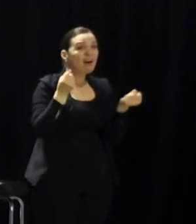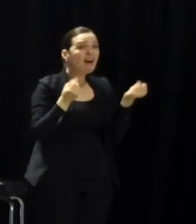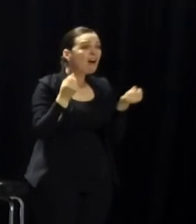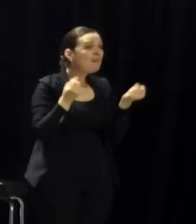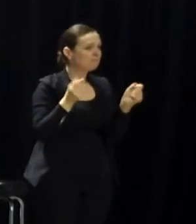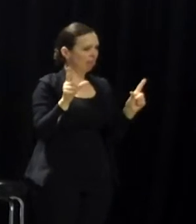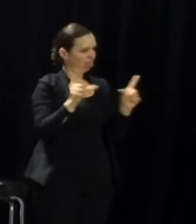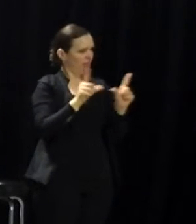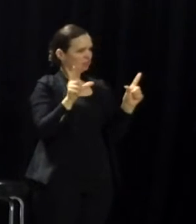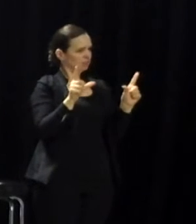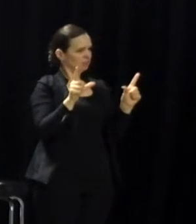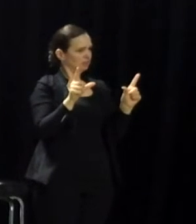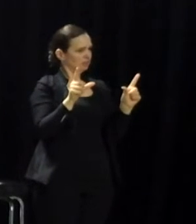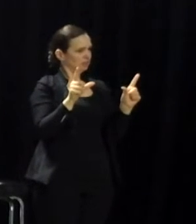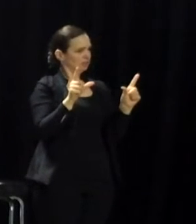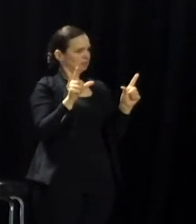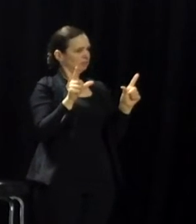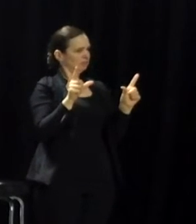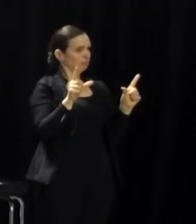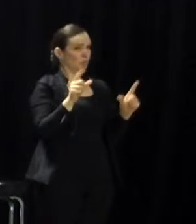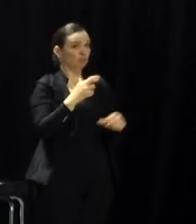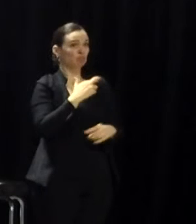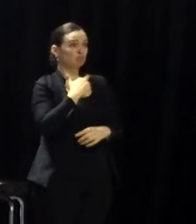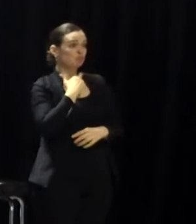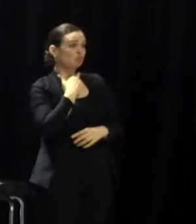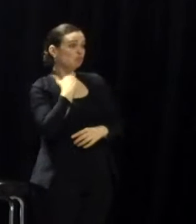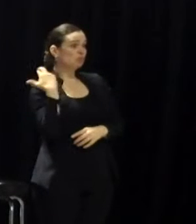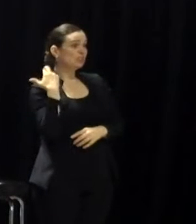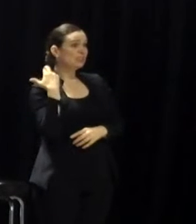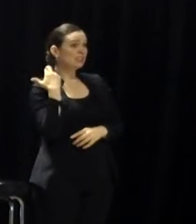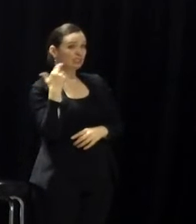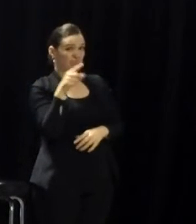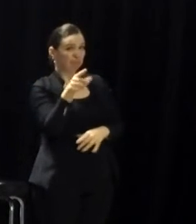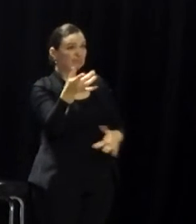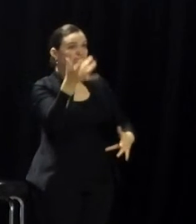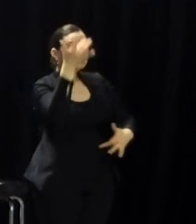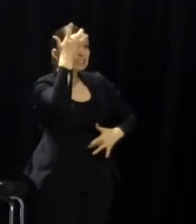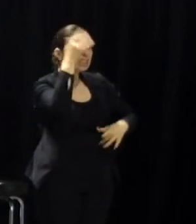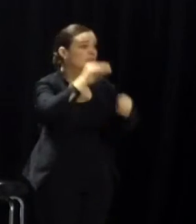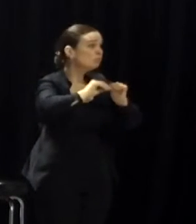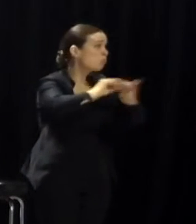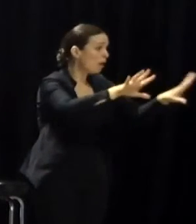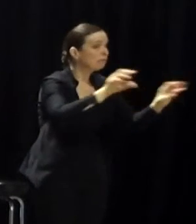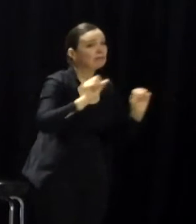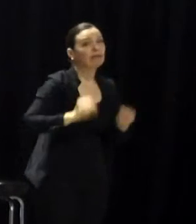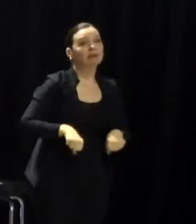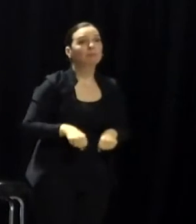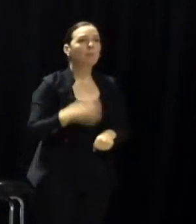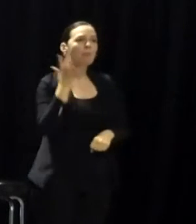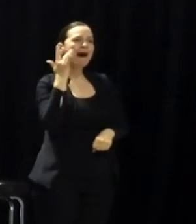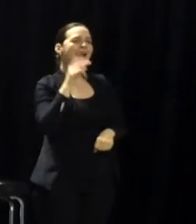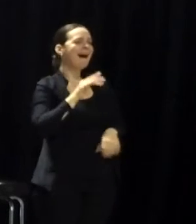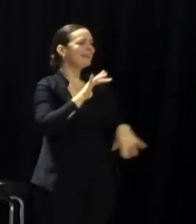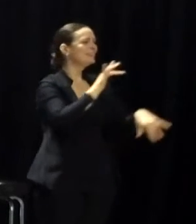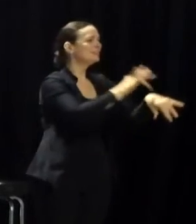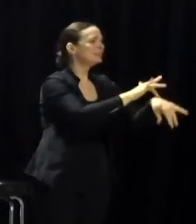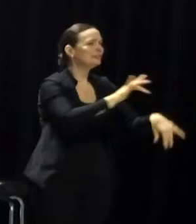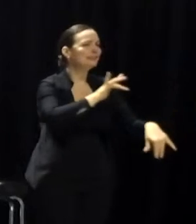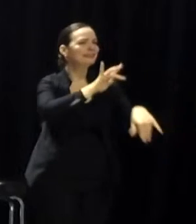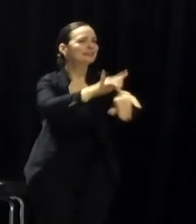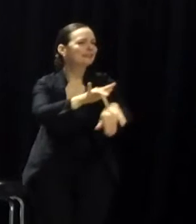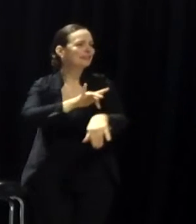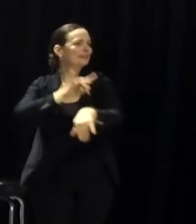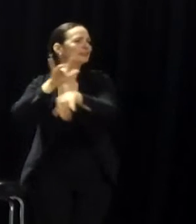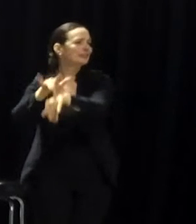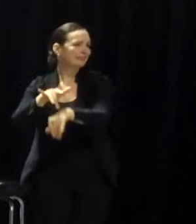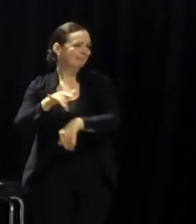There's not more cases the week after Christmas than there was the week before. And so that's something that